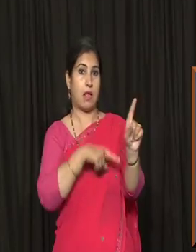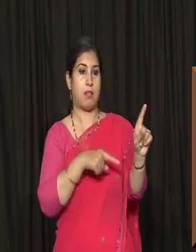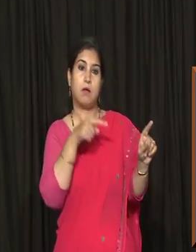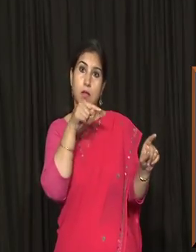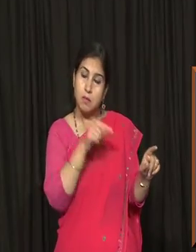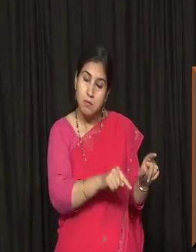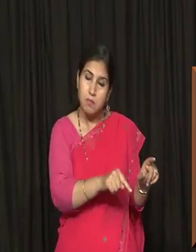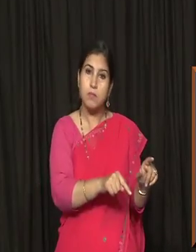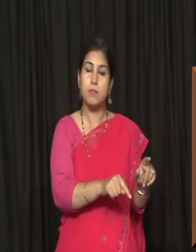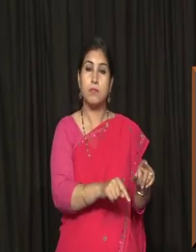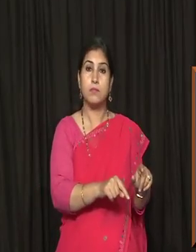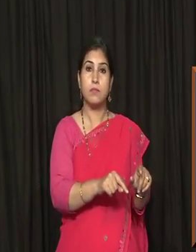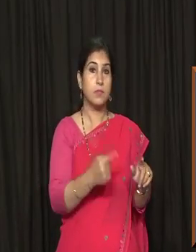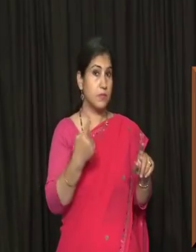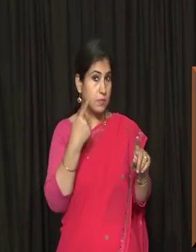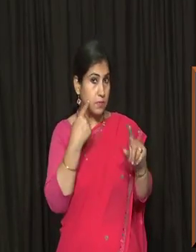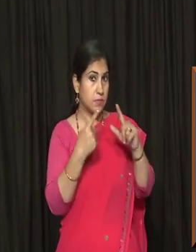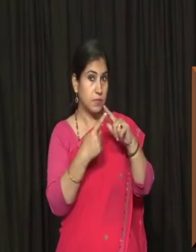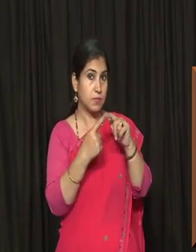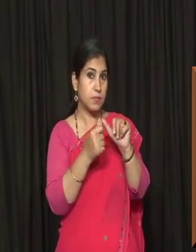Therefore, Italy became a very